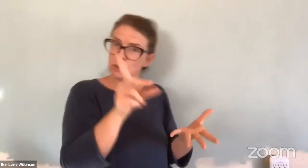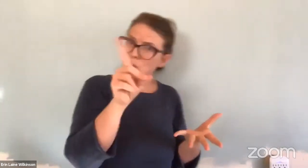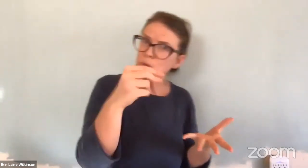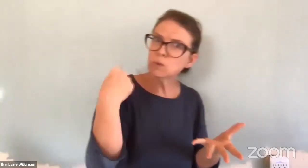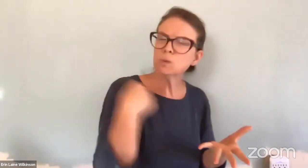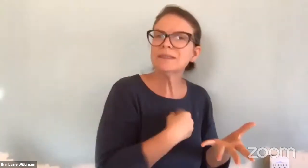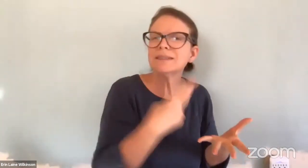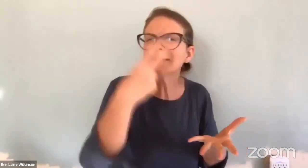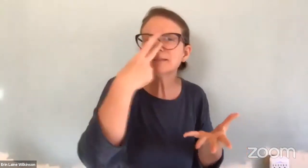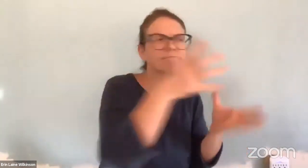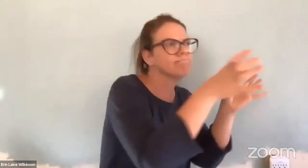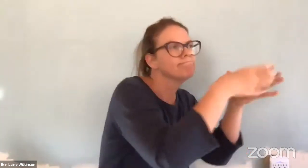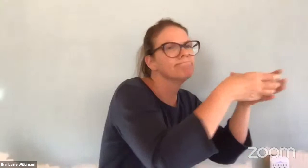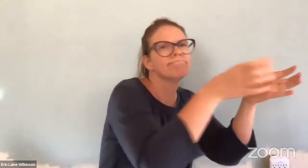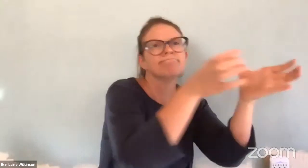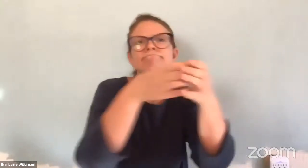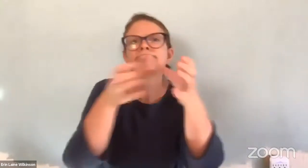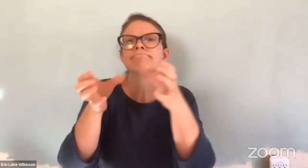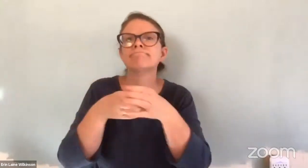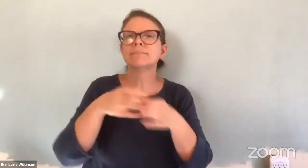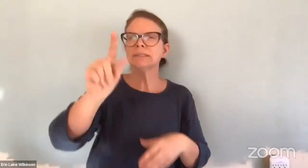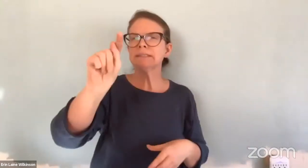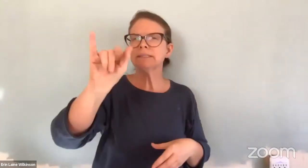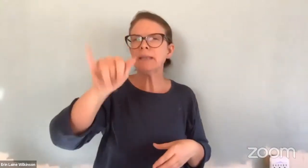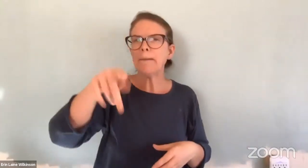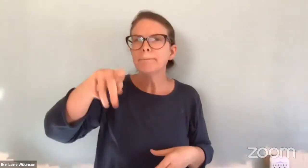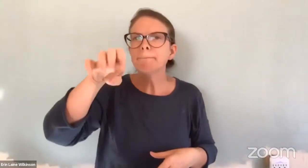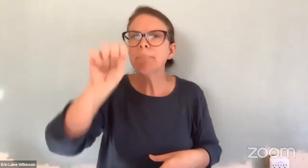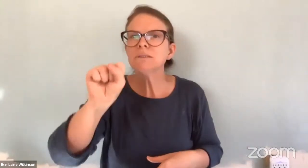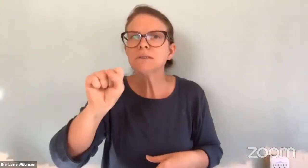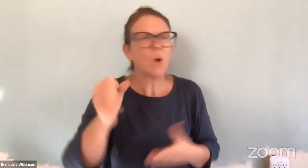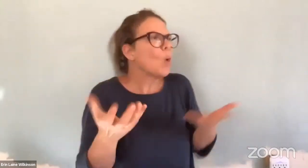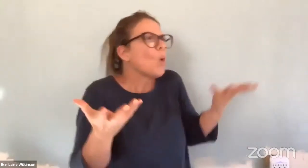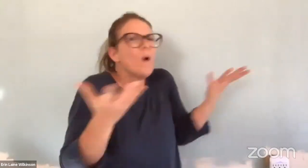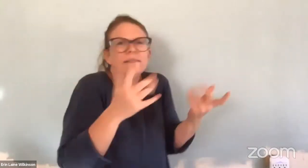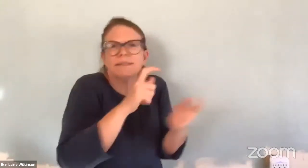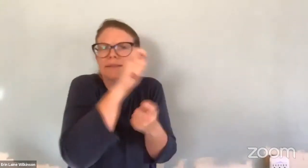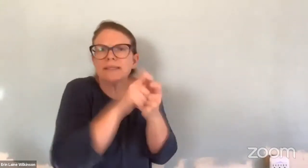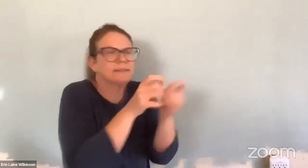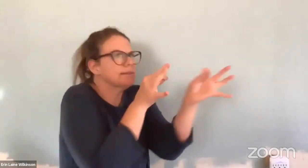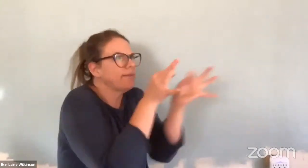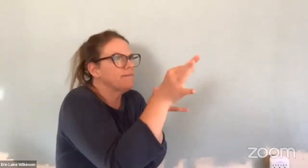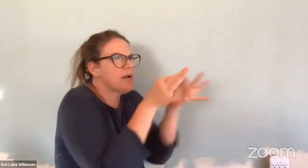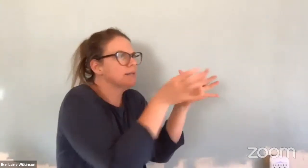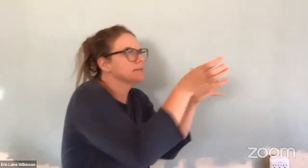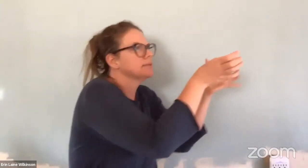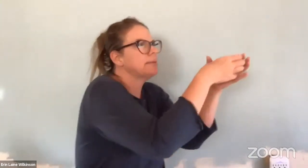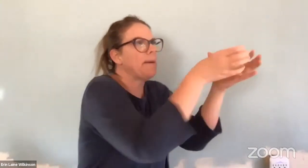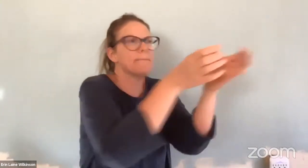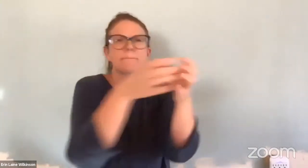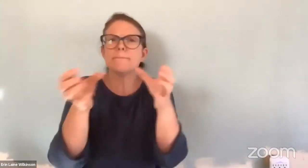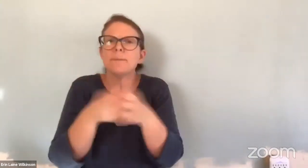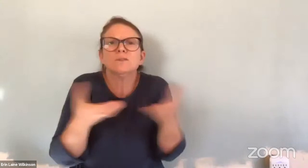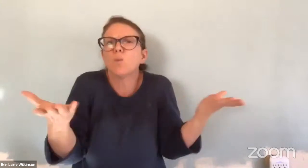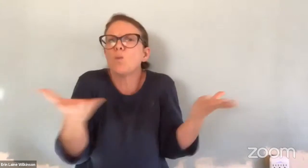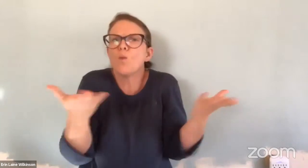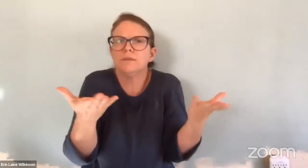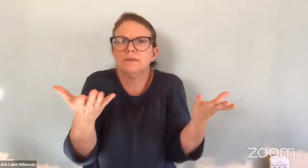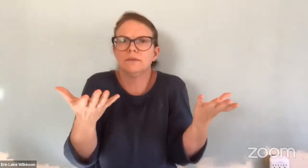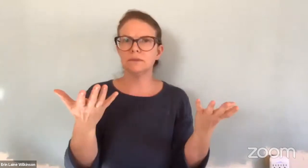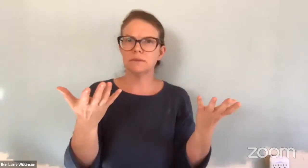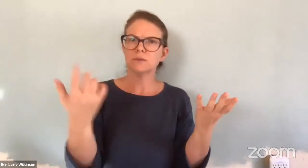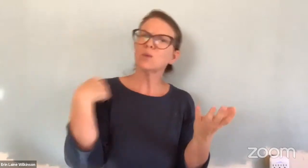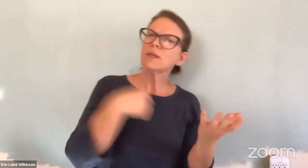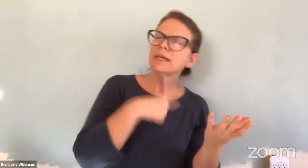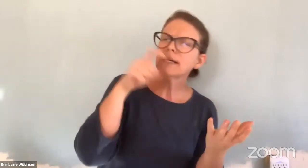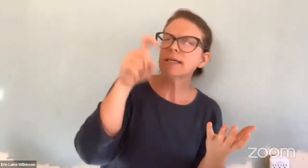within signed languages, we have to think about, do we see types, right? And how do we